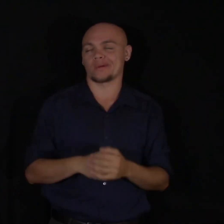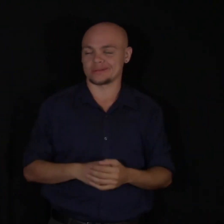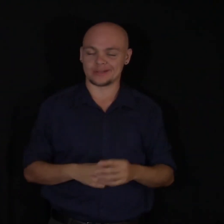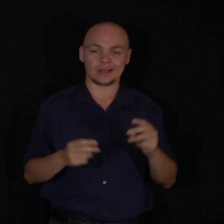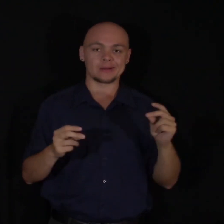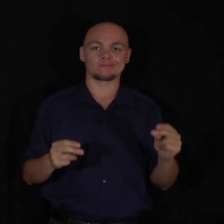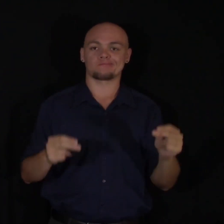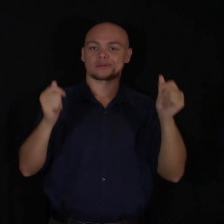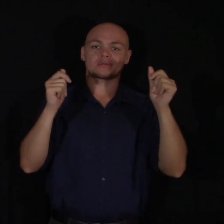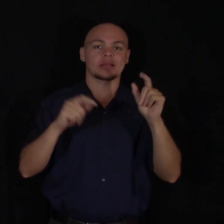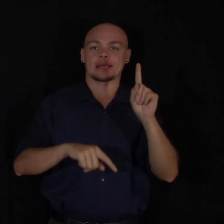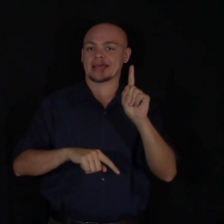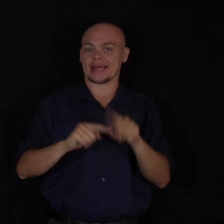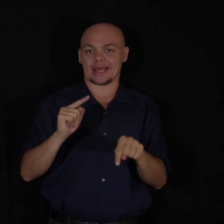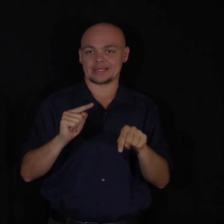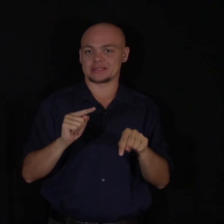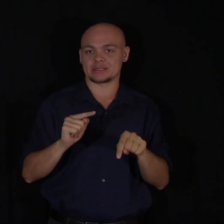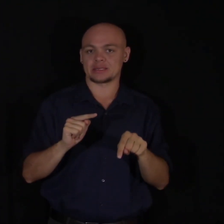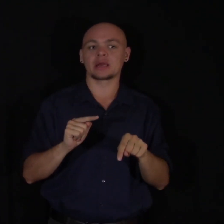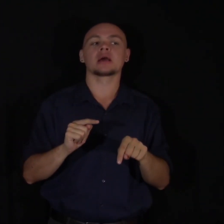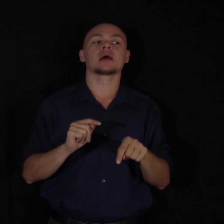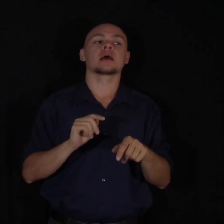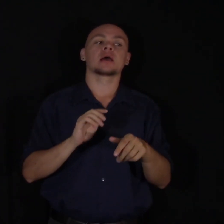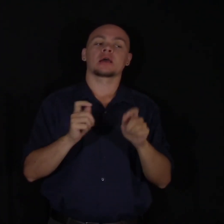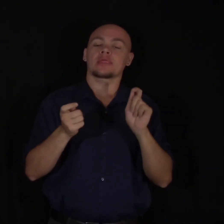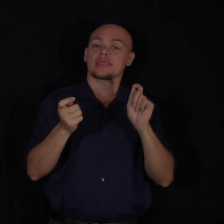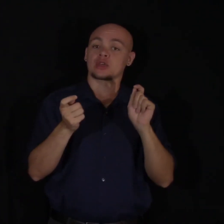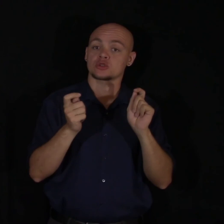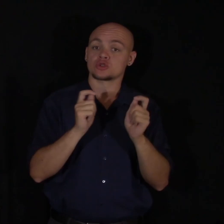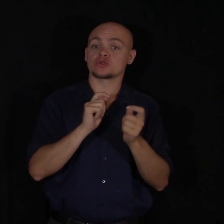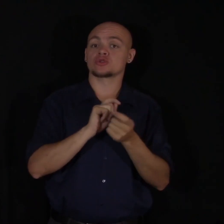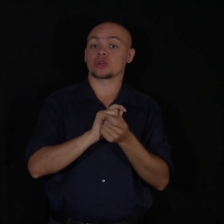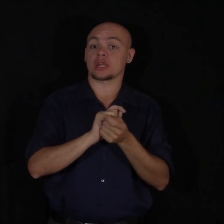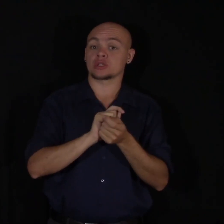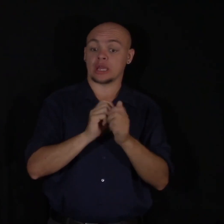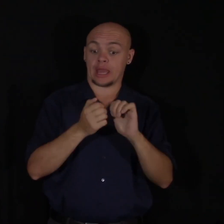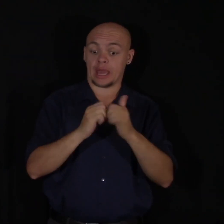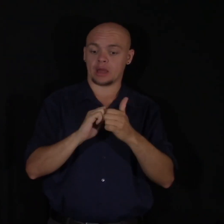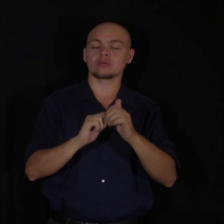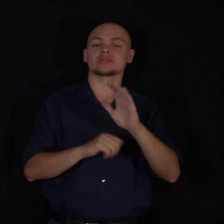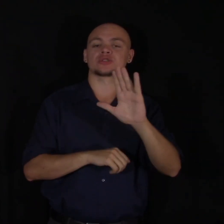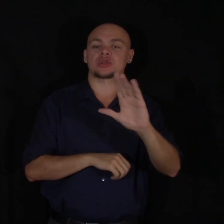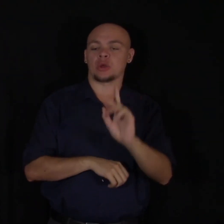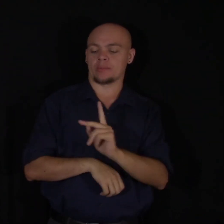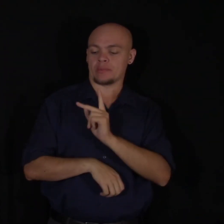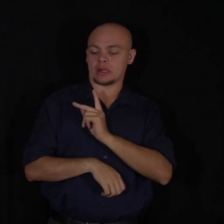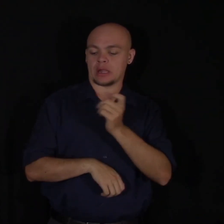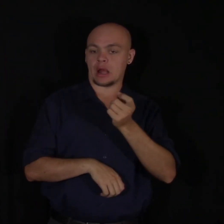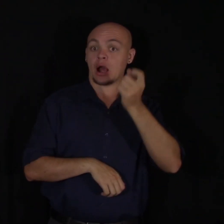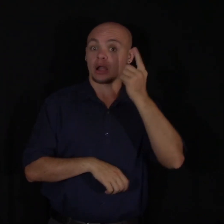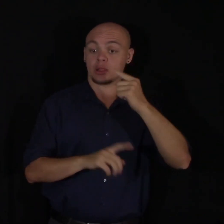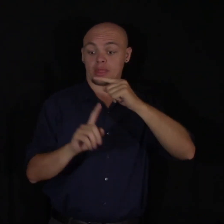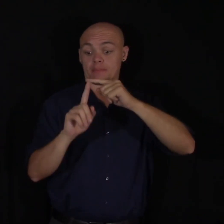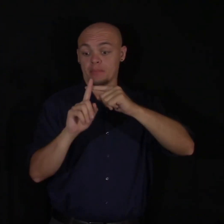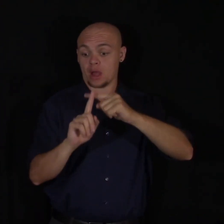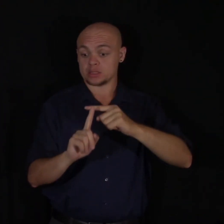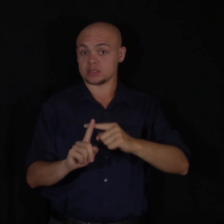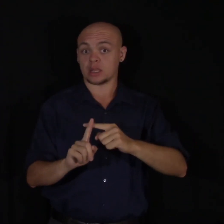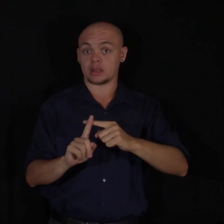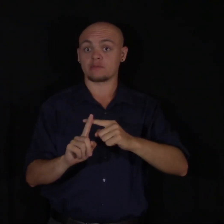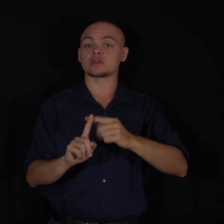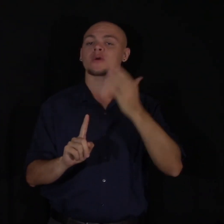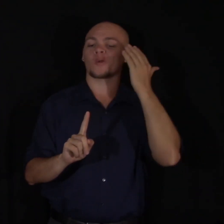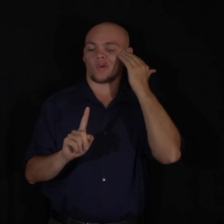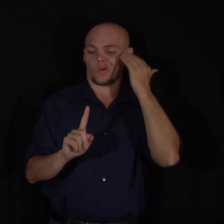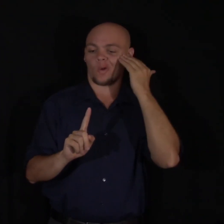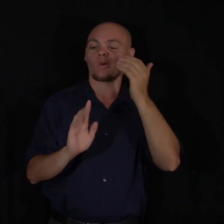overnight. The true rebranding or changing is understanding your personality knowing your positives and working with what you got